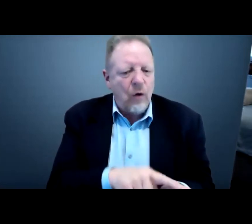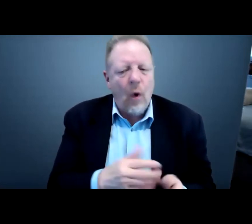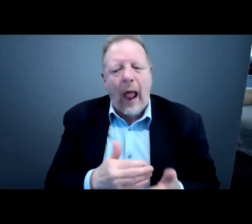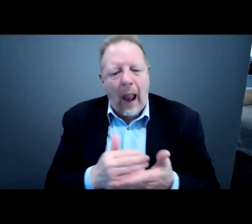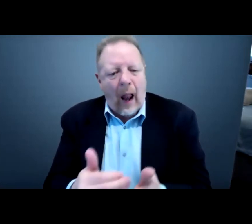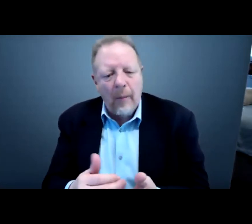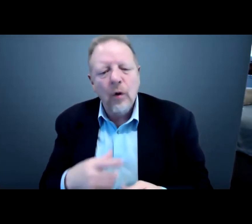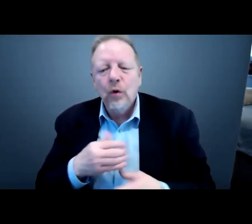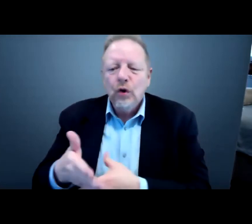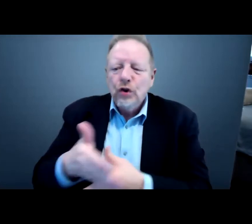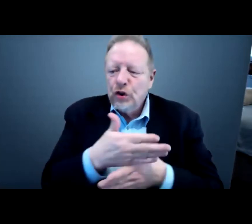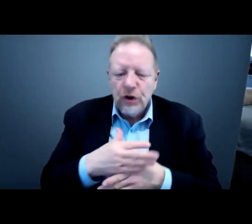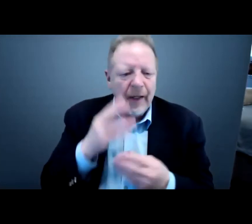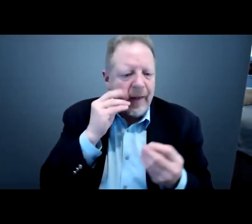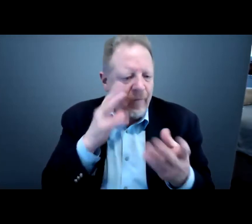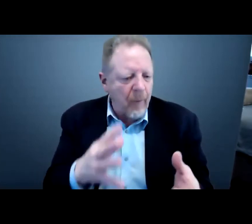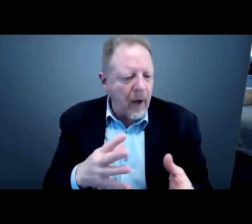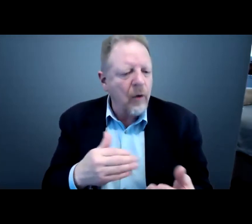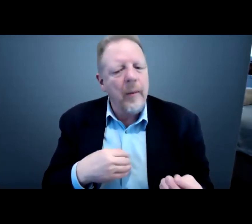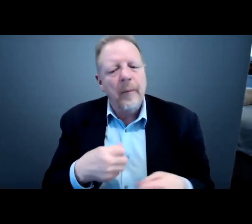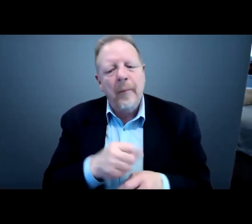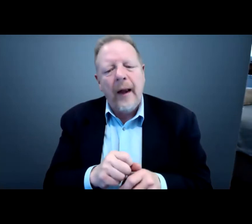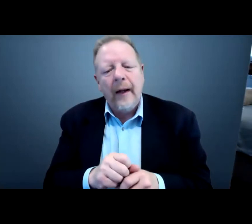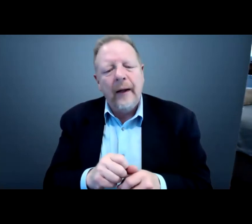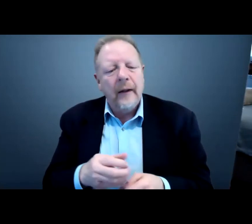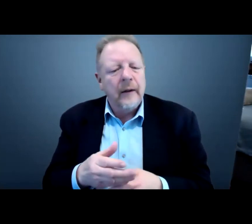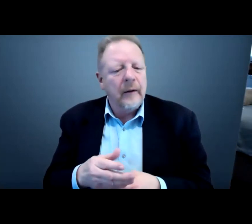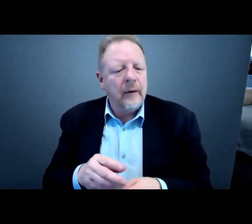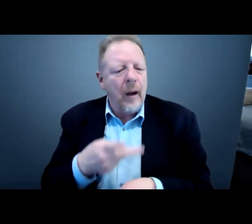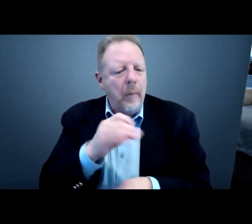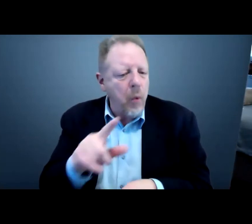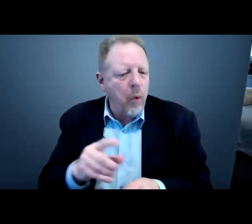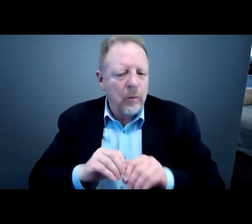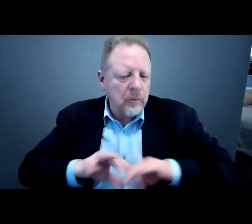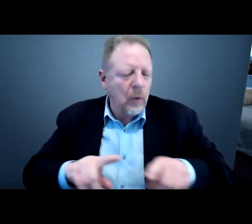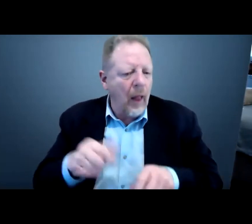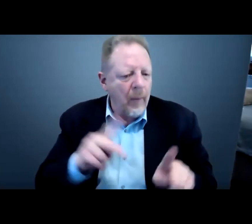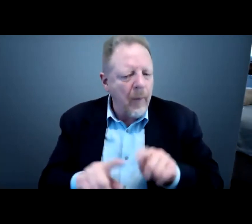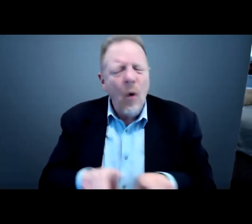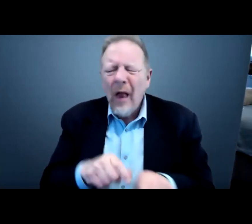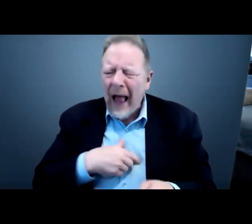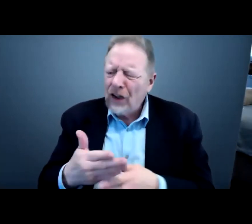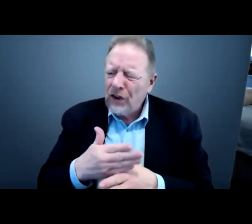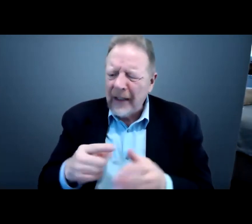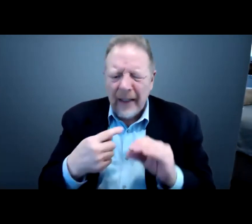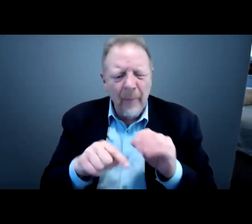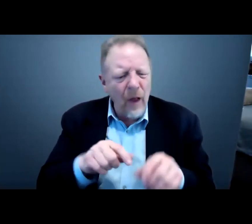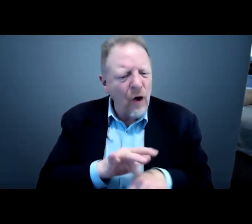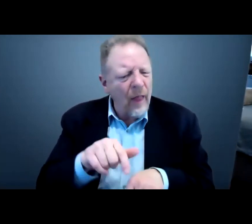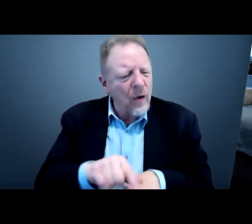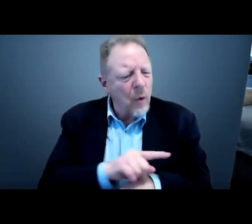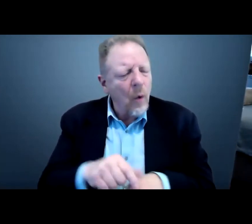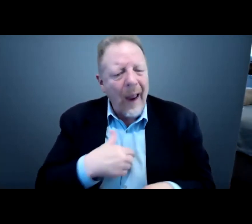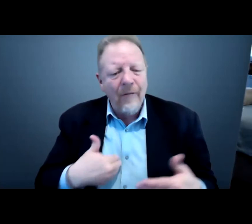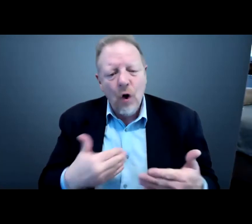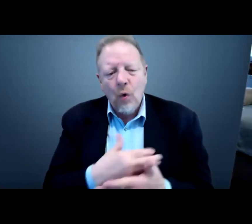share the information and have more things like that. I also shared an email earlier this week that there is a bill